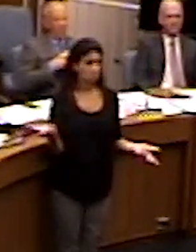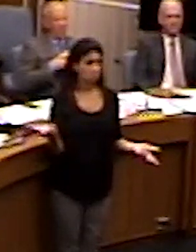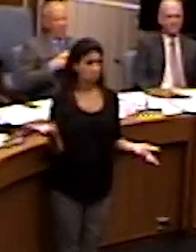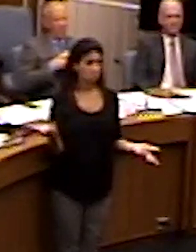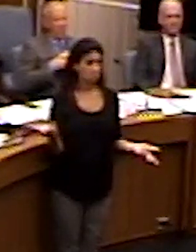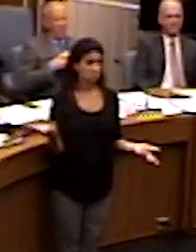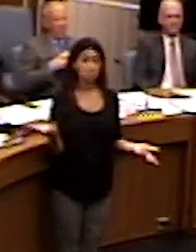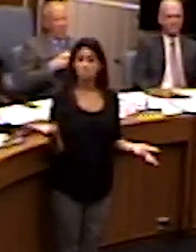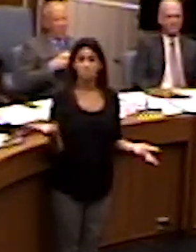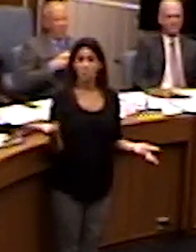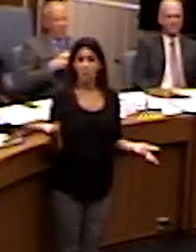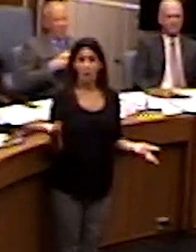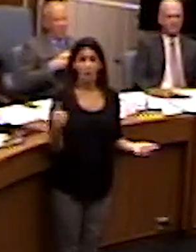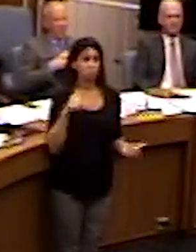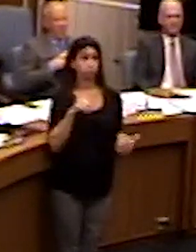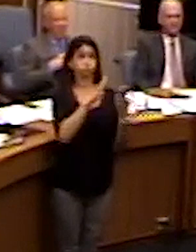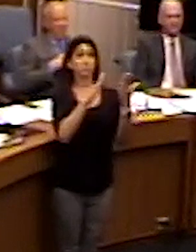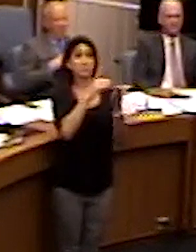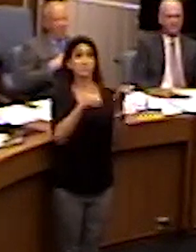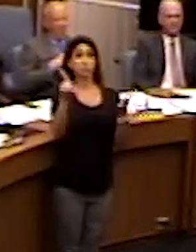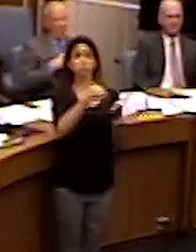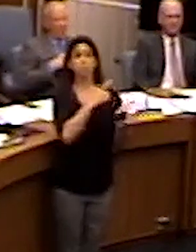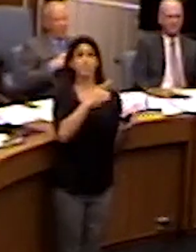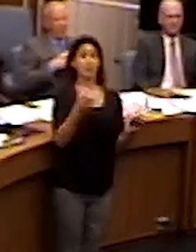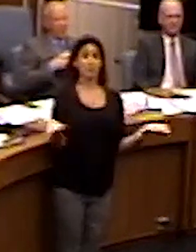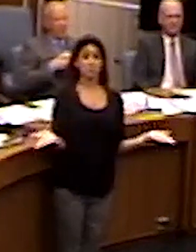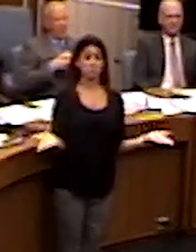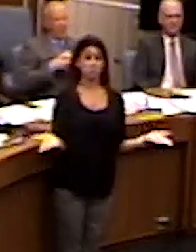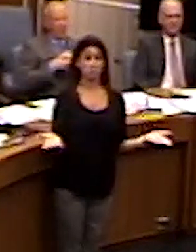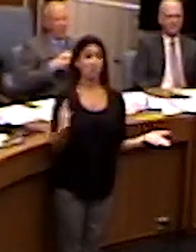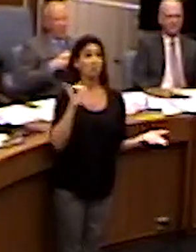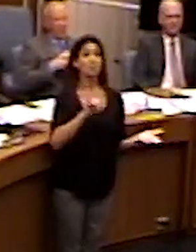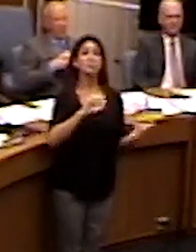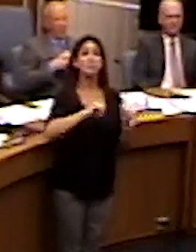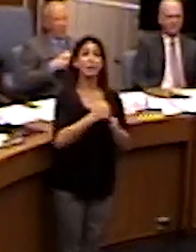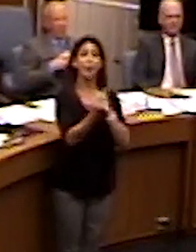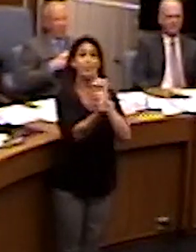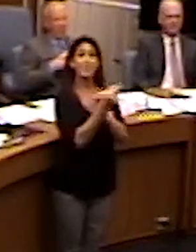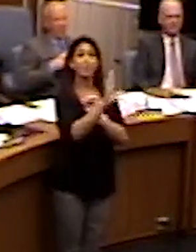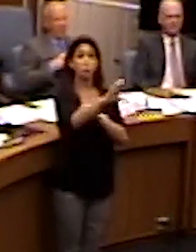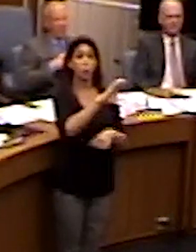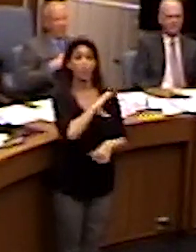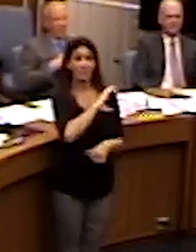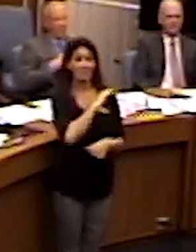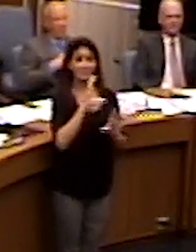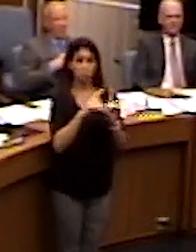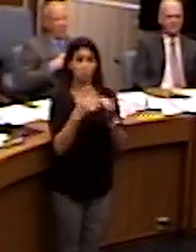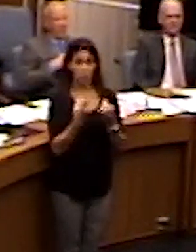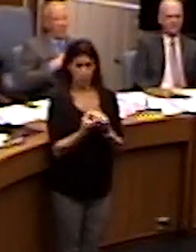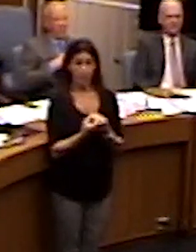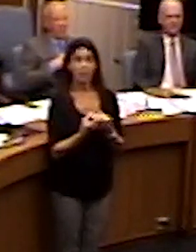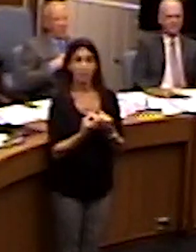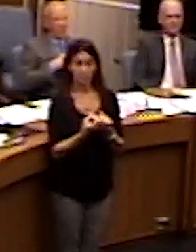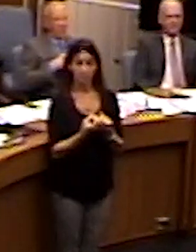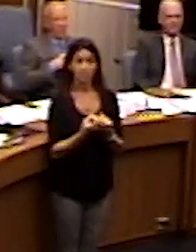Faced with discrimination out there, and that's how I met your police department.